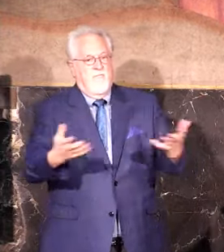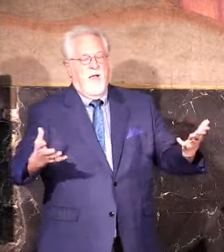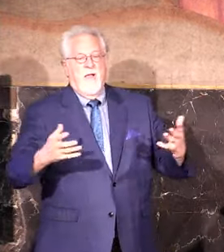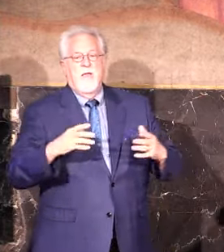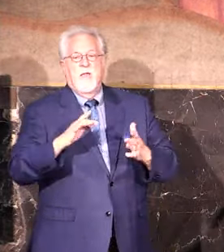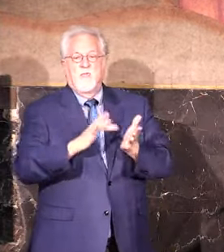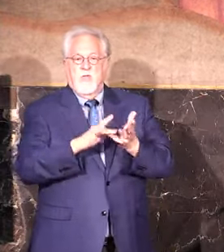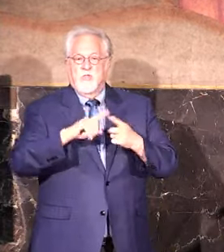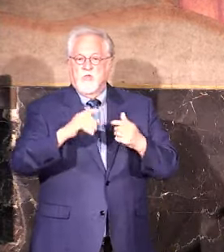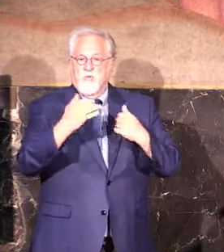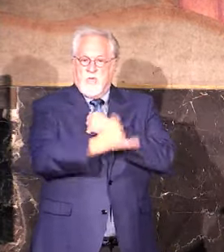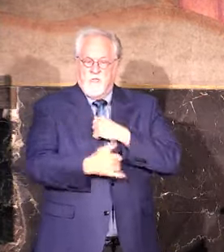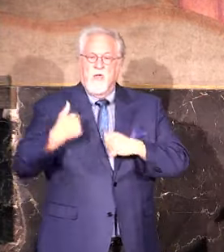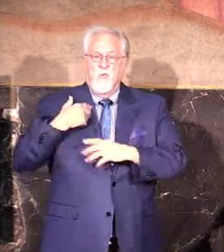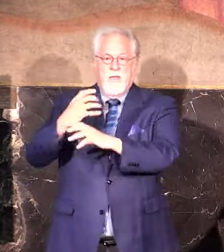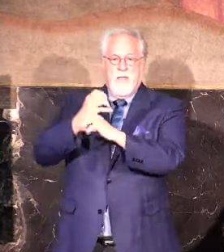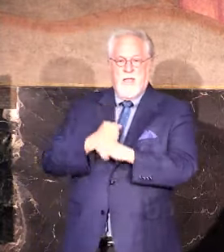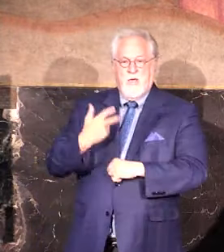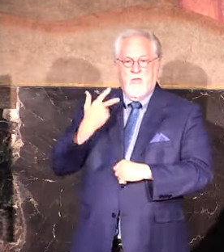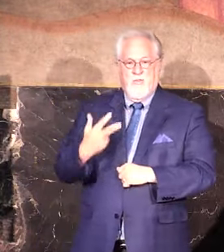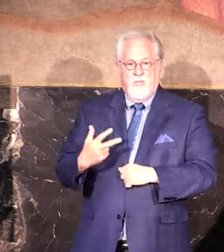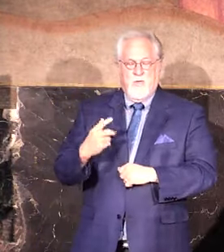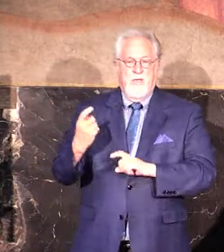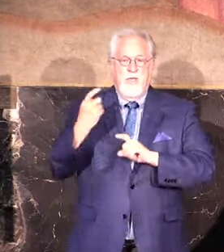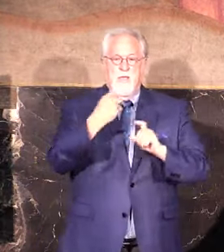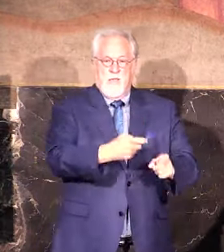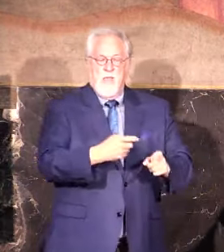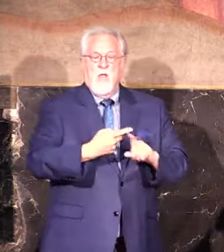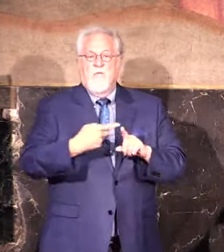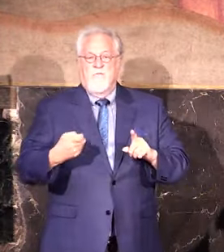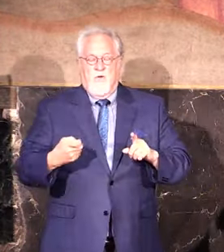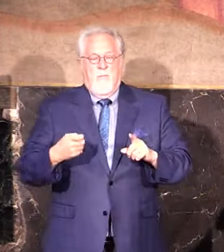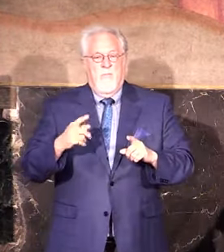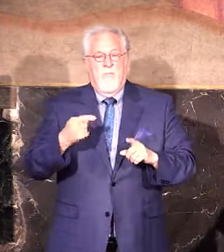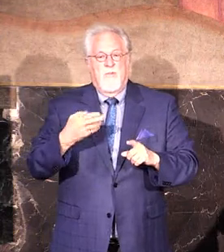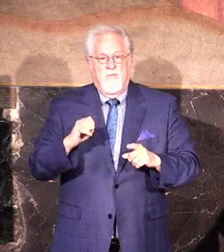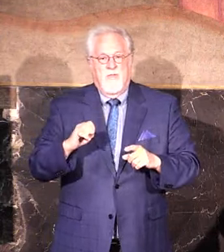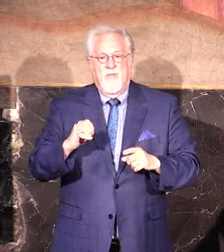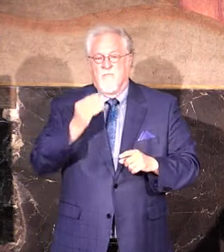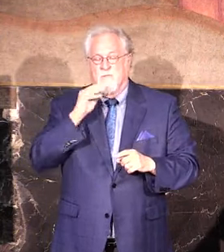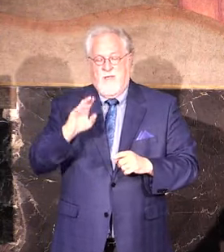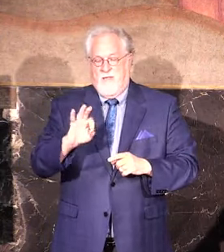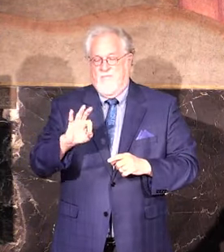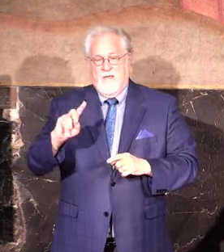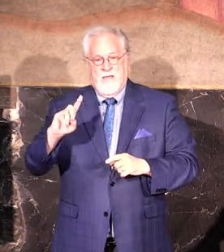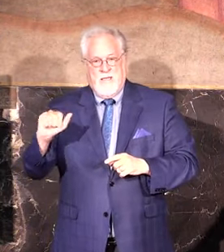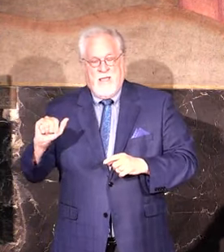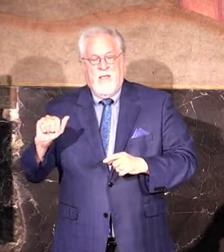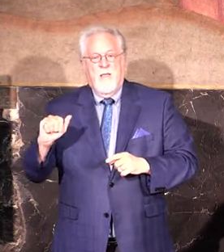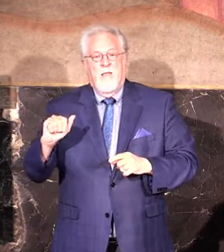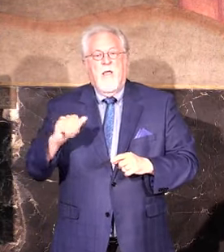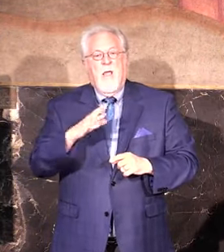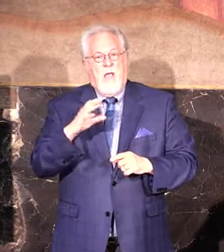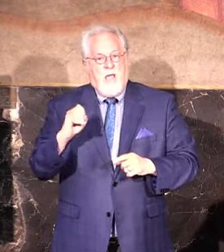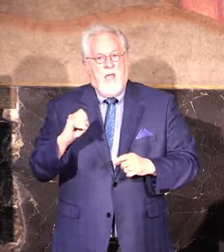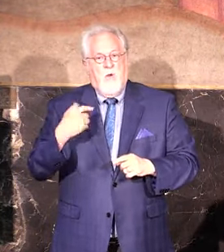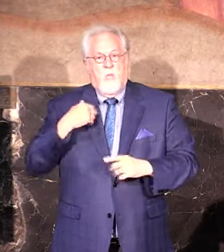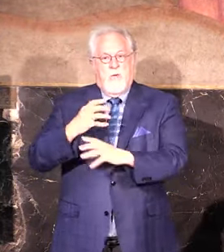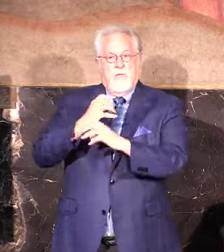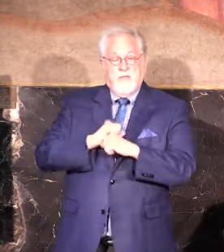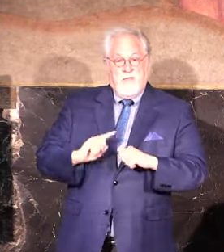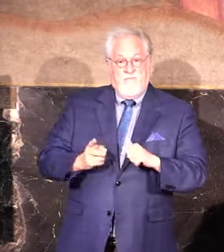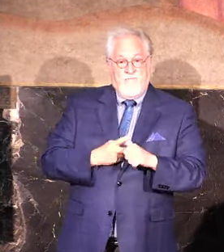now received 3 allocations from the Food and Drug Administration. And we received